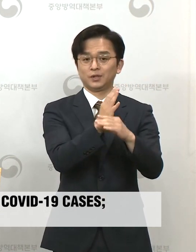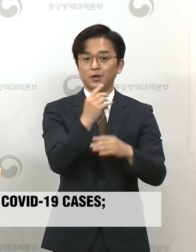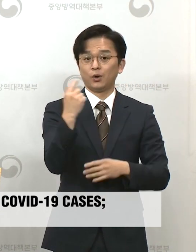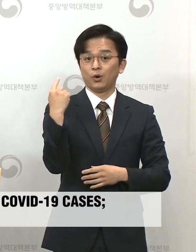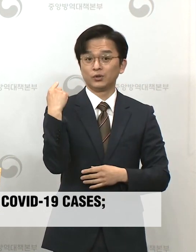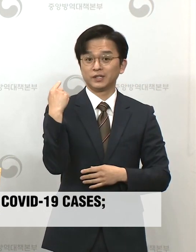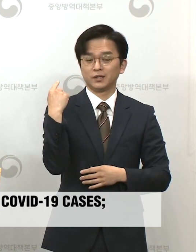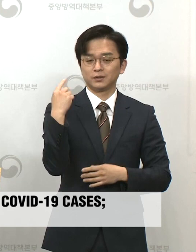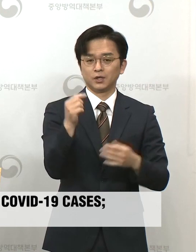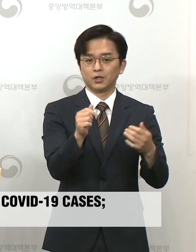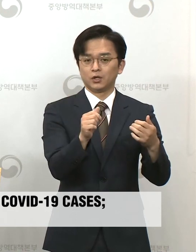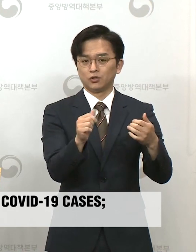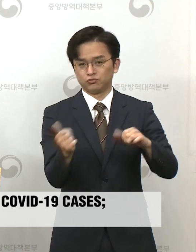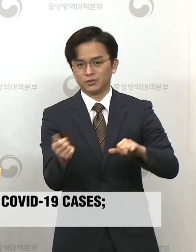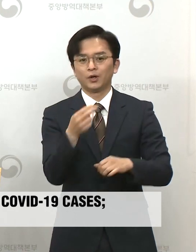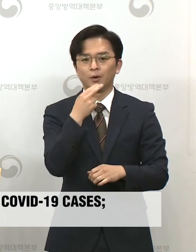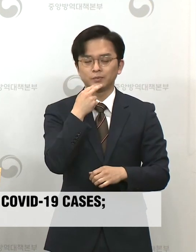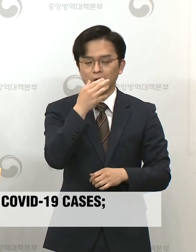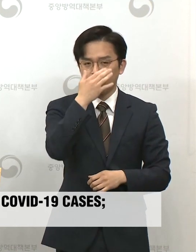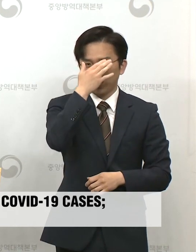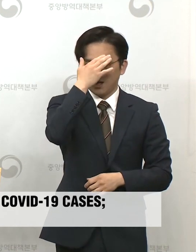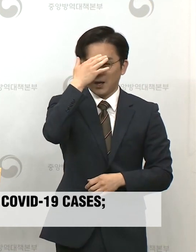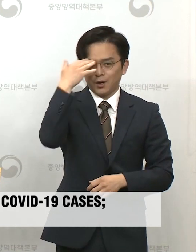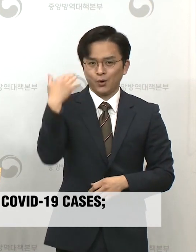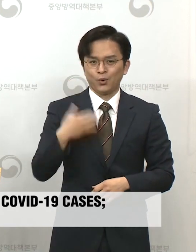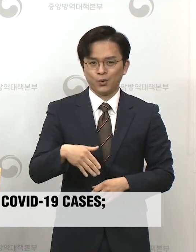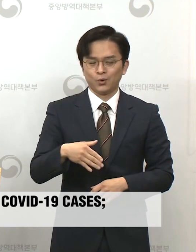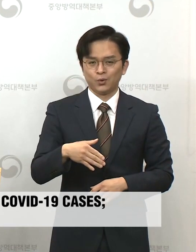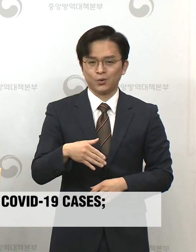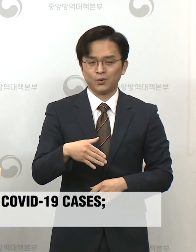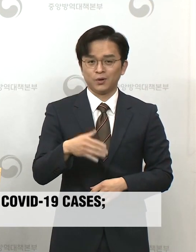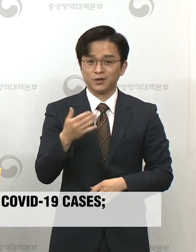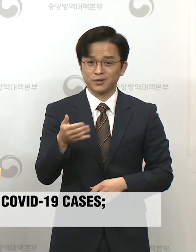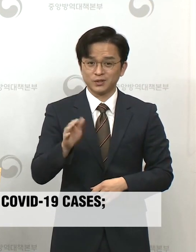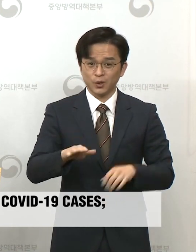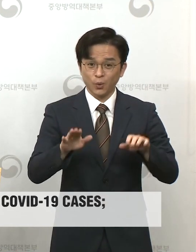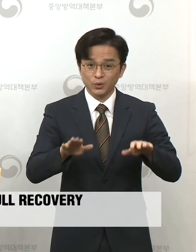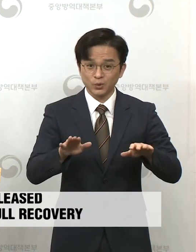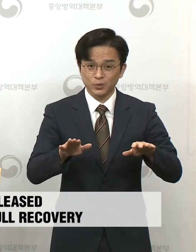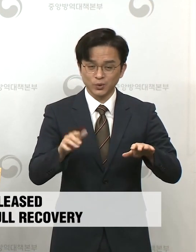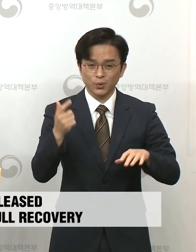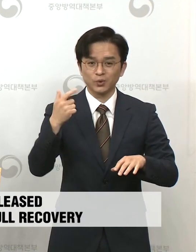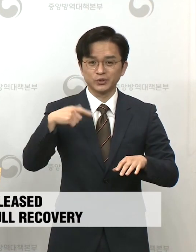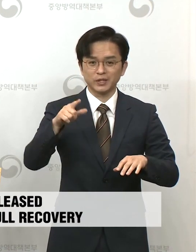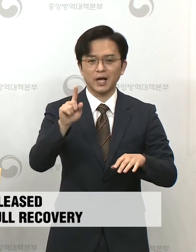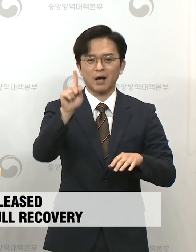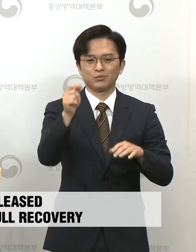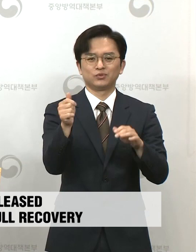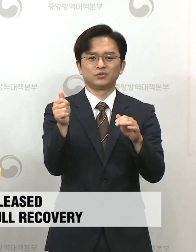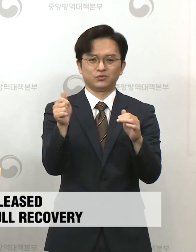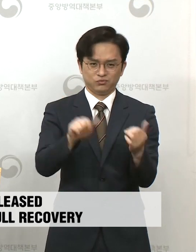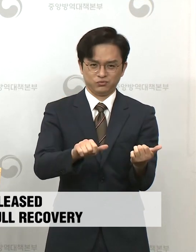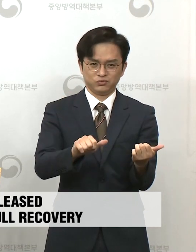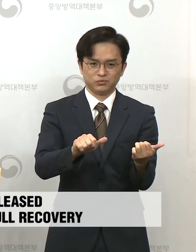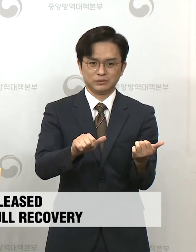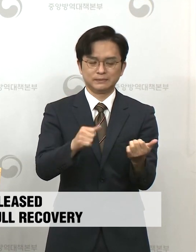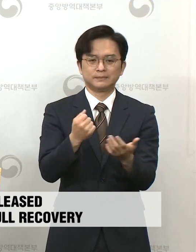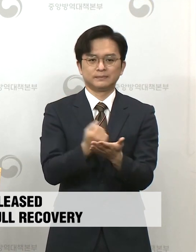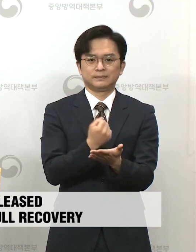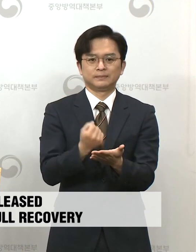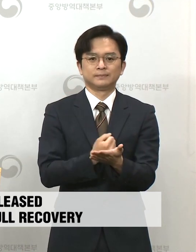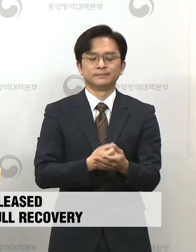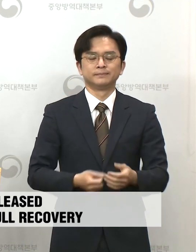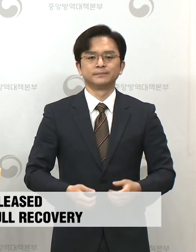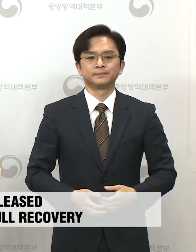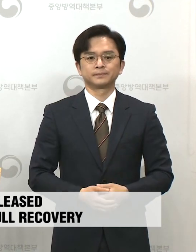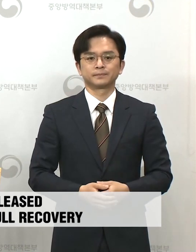in quarantine undergoing treatment. Yesterday, we had zero fatality, and however, we have one new fatality reported